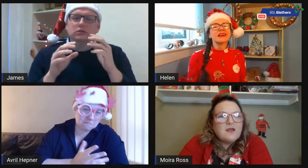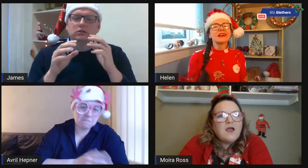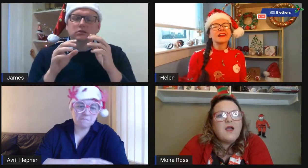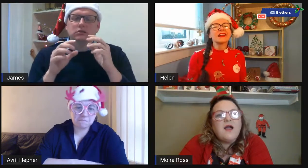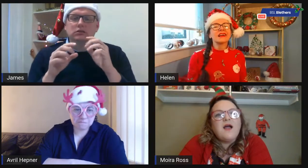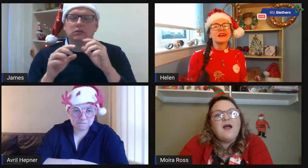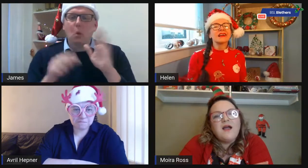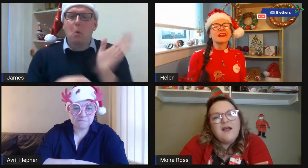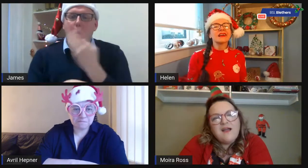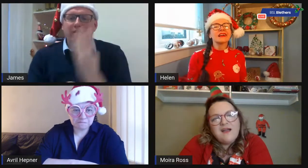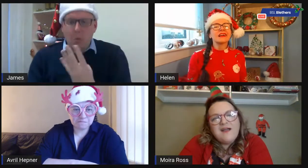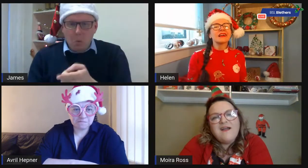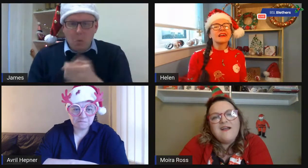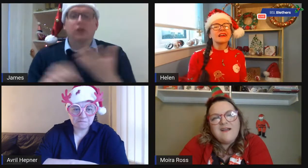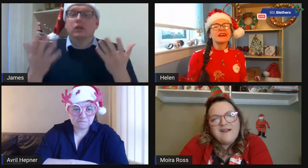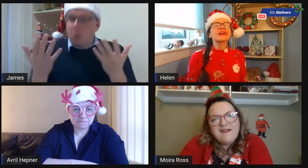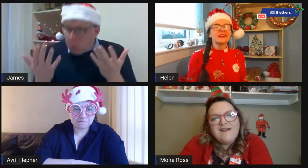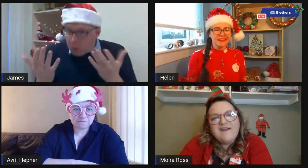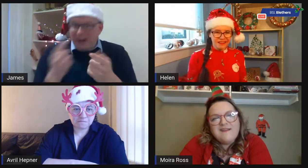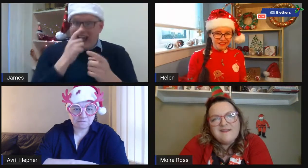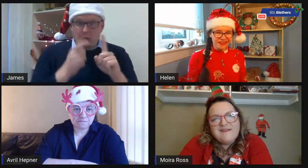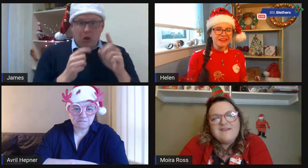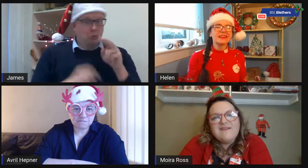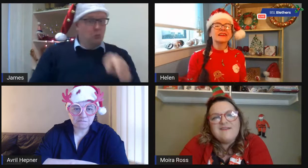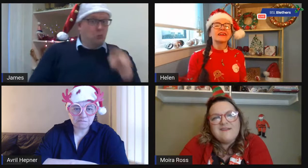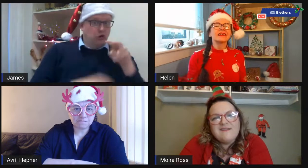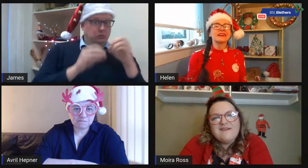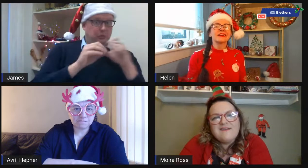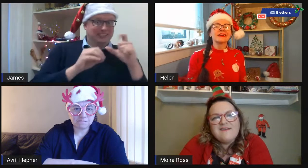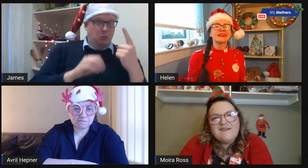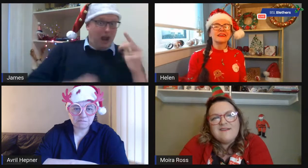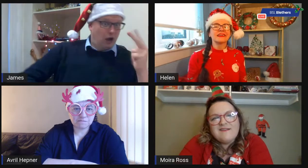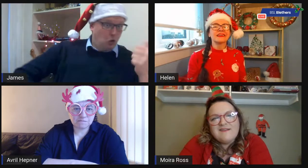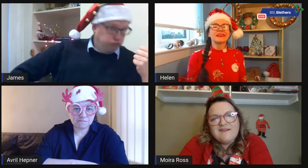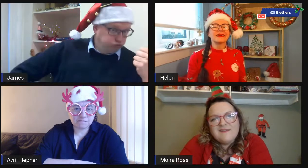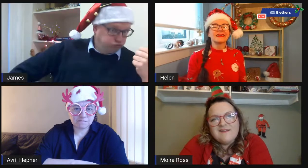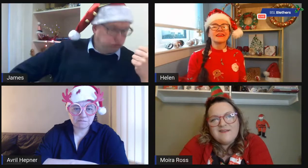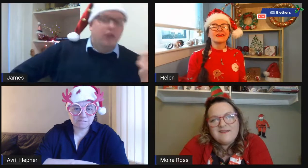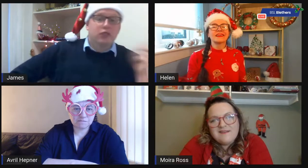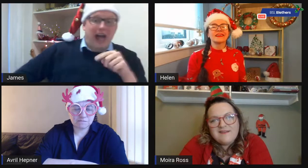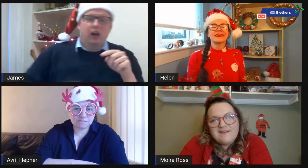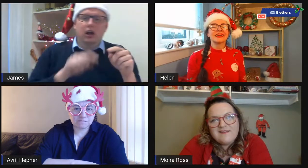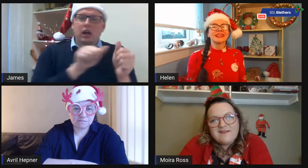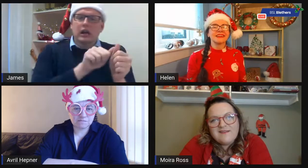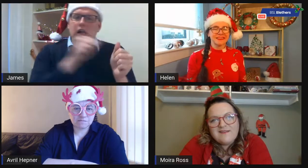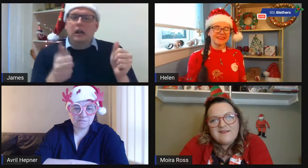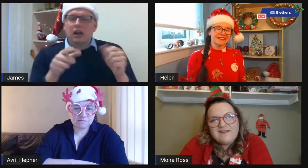the BBC, you can watch it afterwards in the iPlayer or in Yep. Channel 4 as well, catch up.